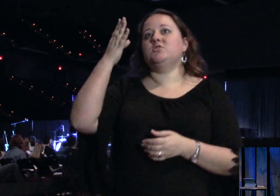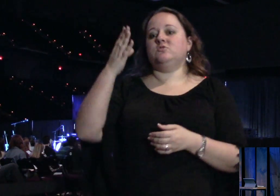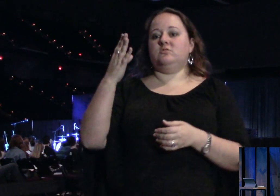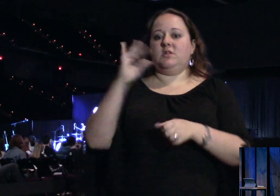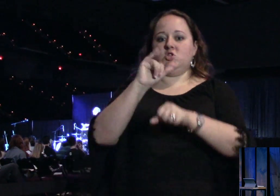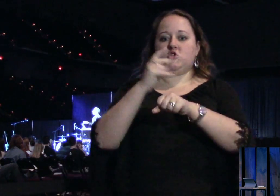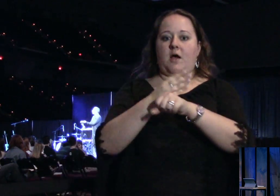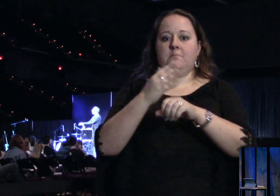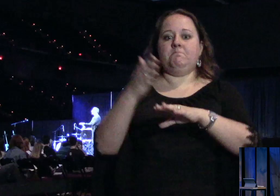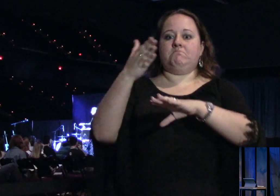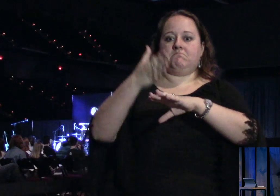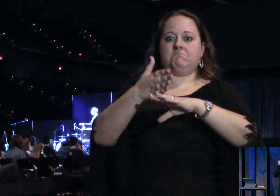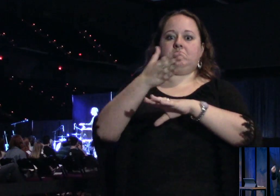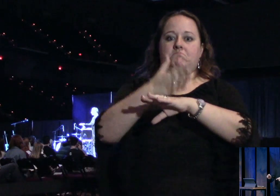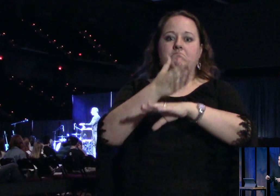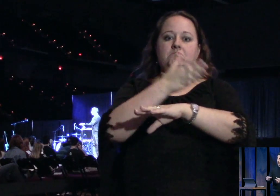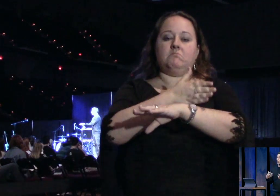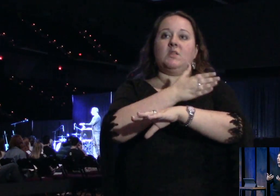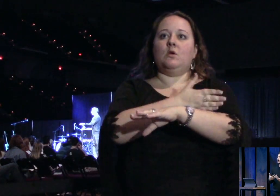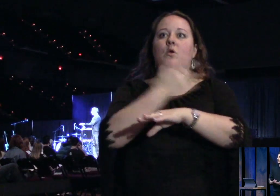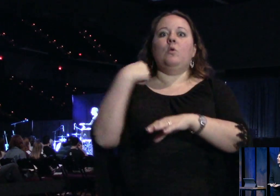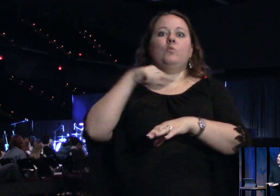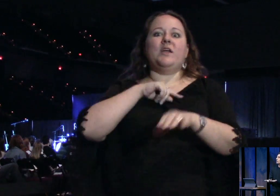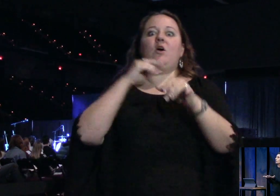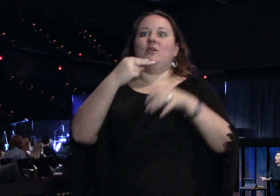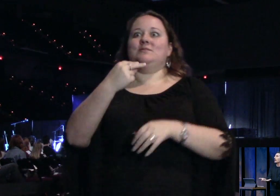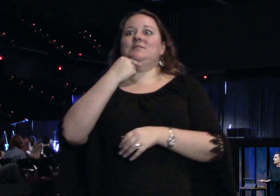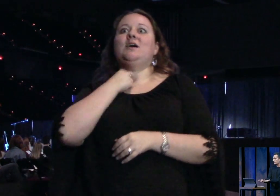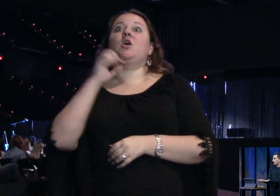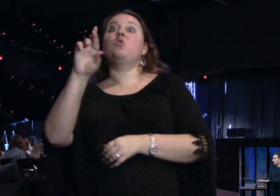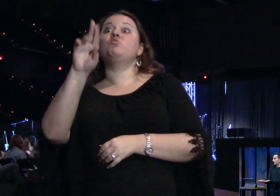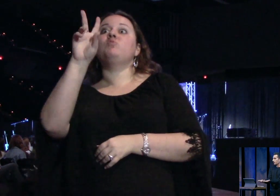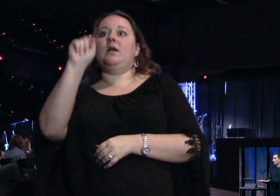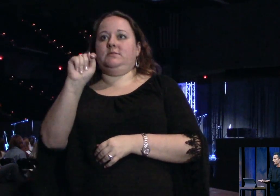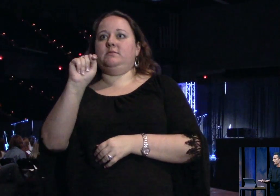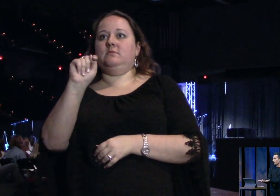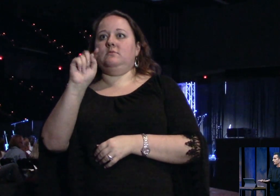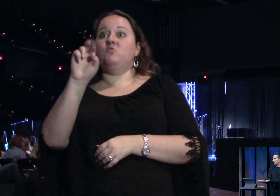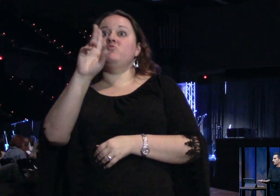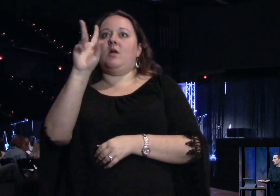of innovation and advancement, we are in a rut.